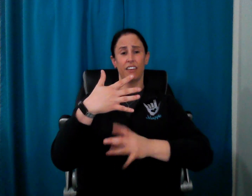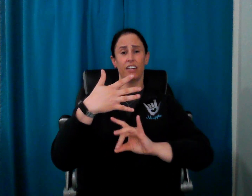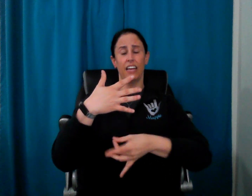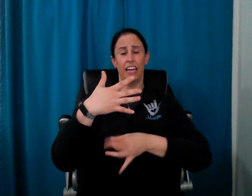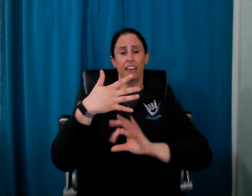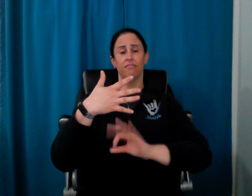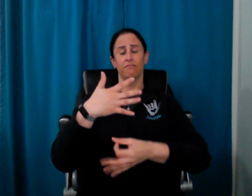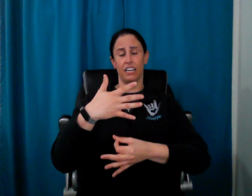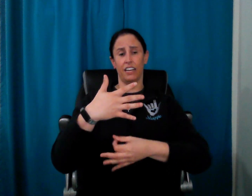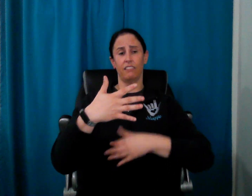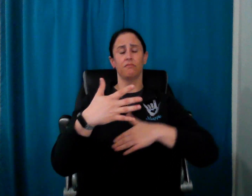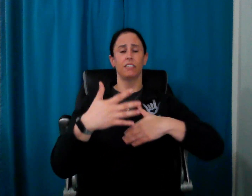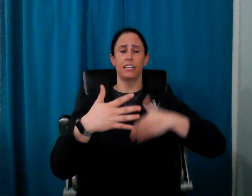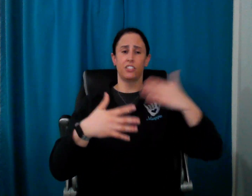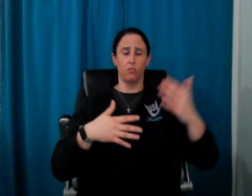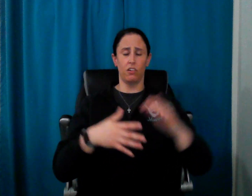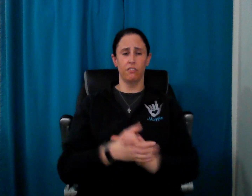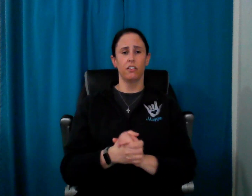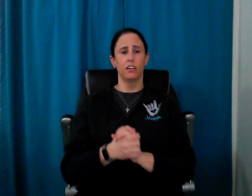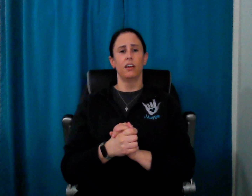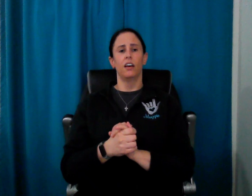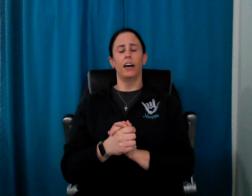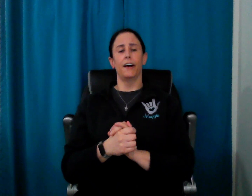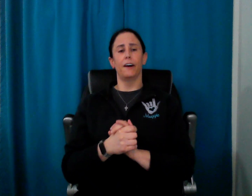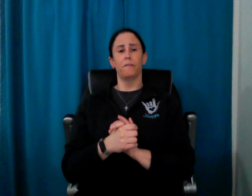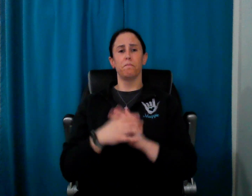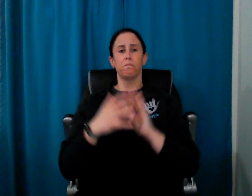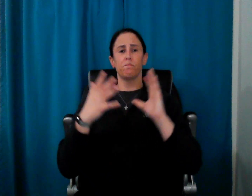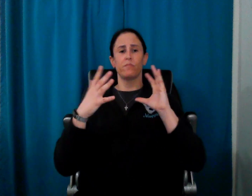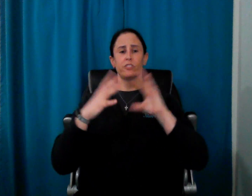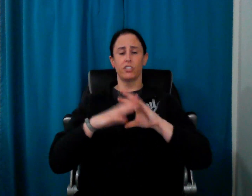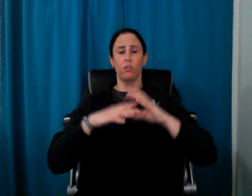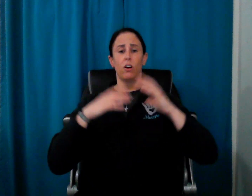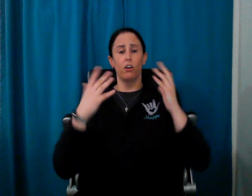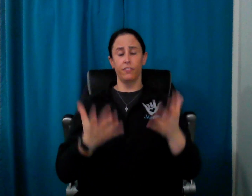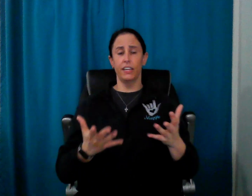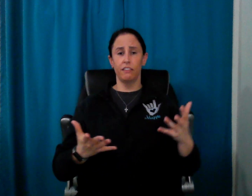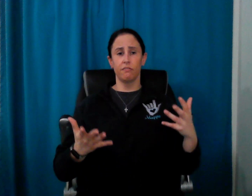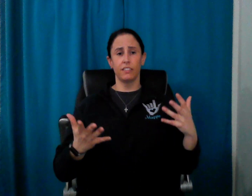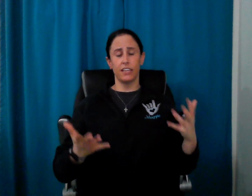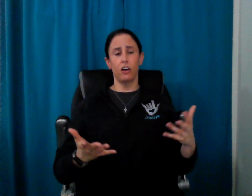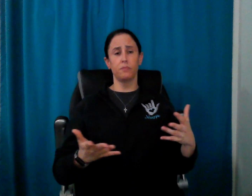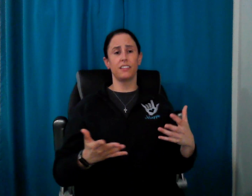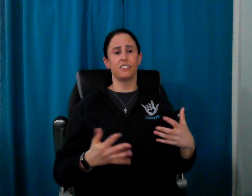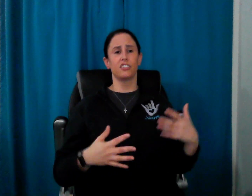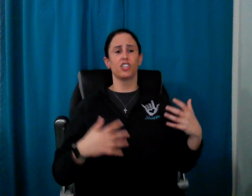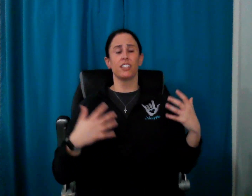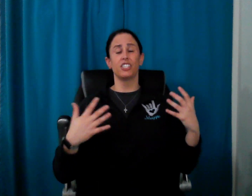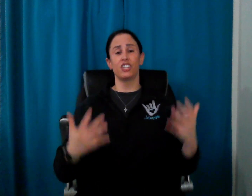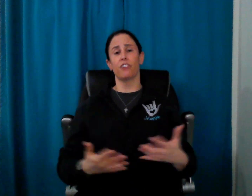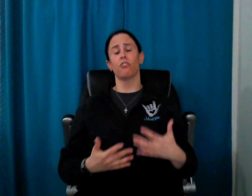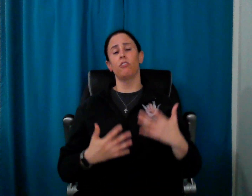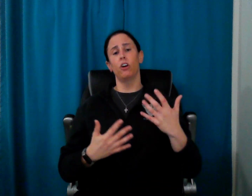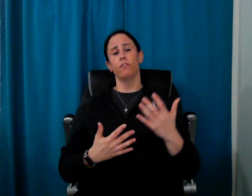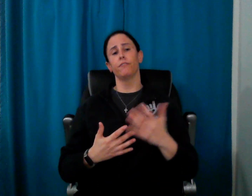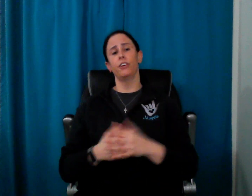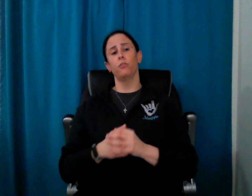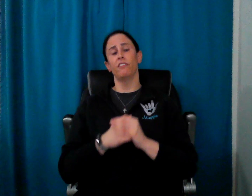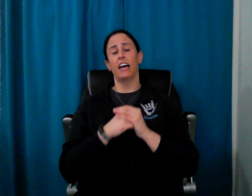7, 8, 9, and so on. So hopefully this helps. This is just a general overview of how